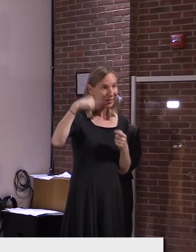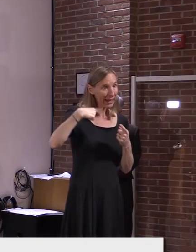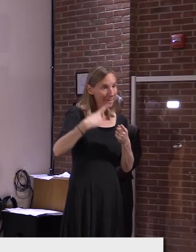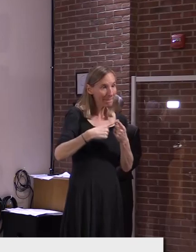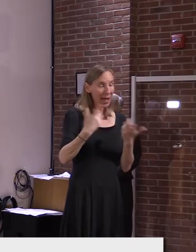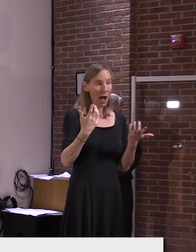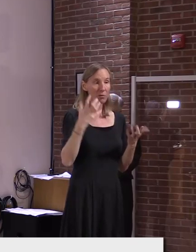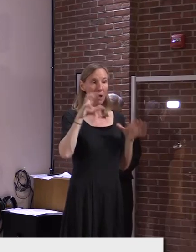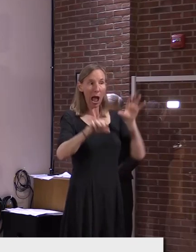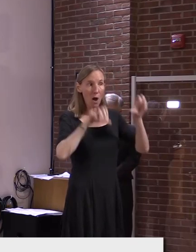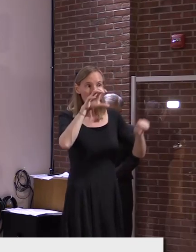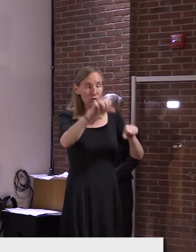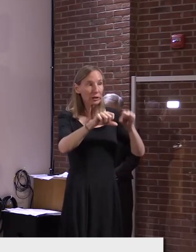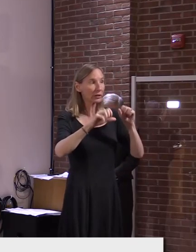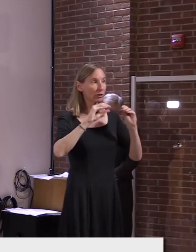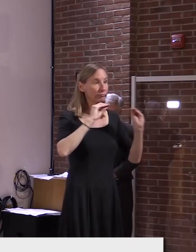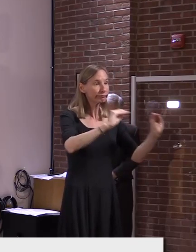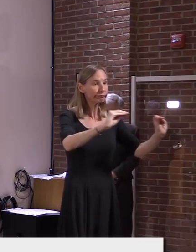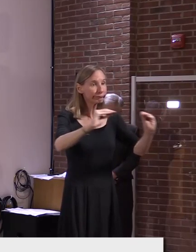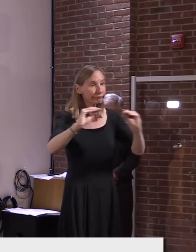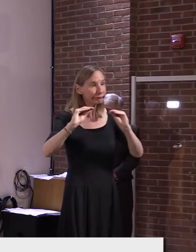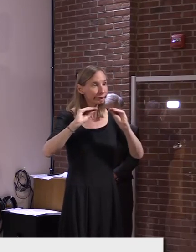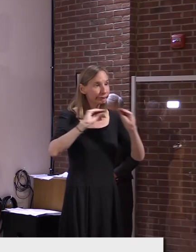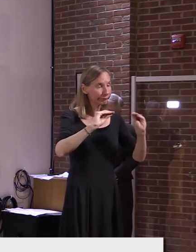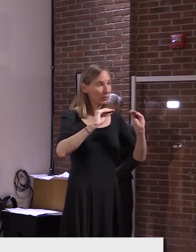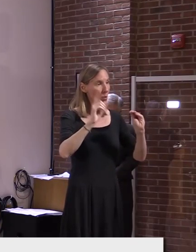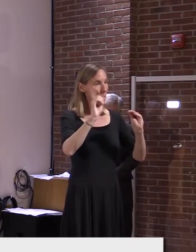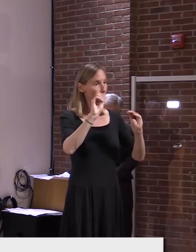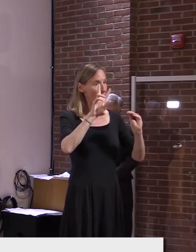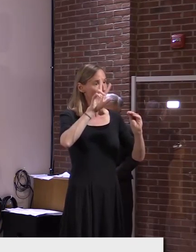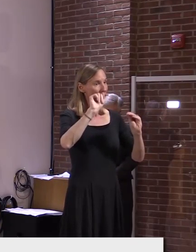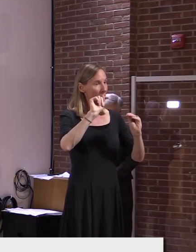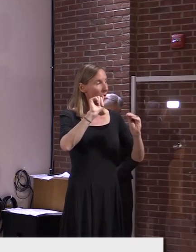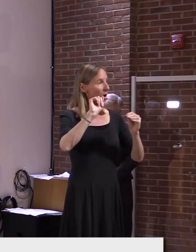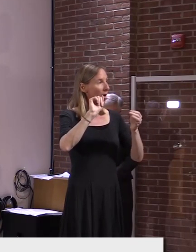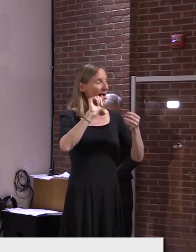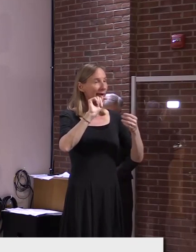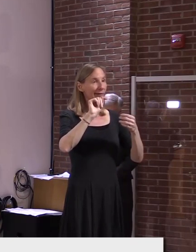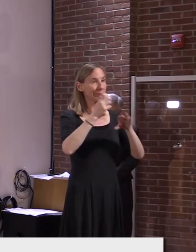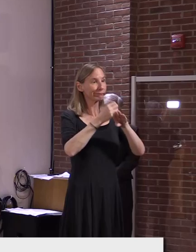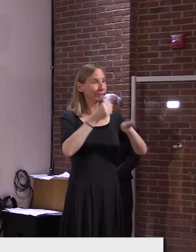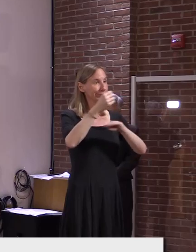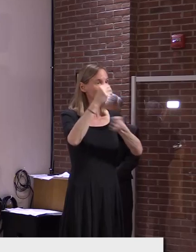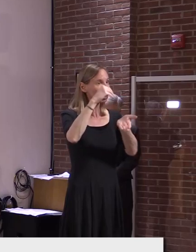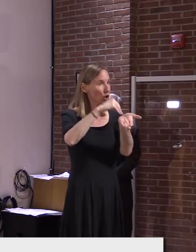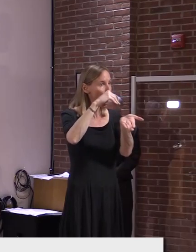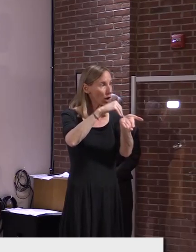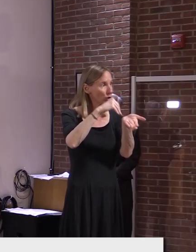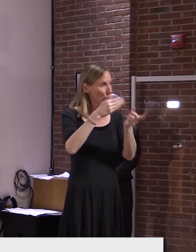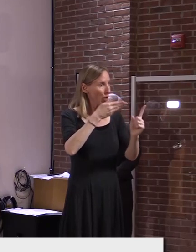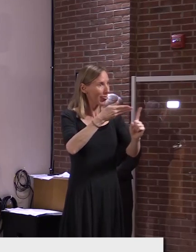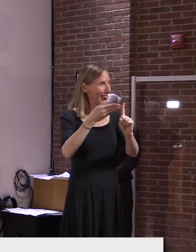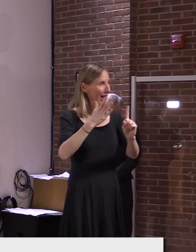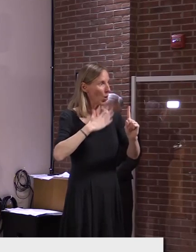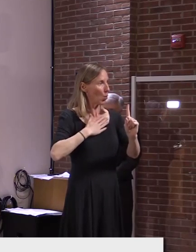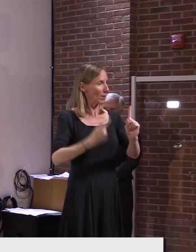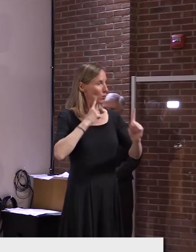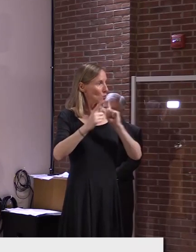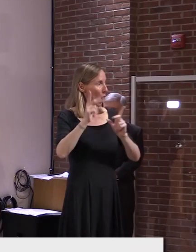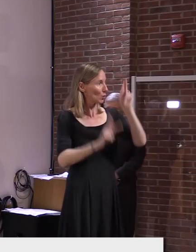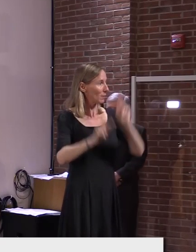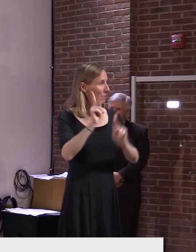an outreach where Vermont places physicians in high traffic areas offering to speak to anybody